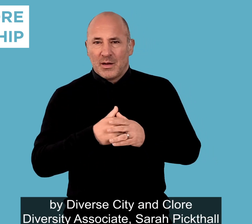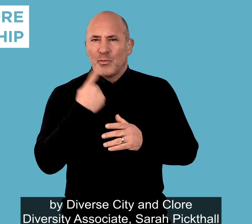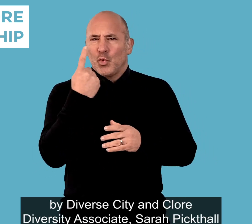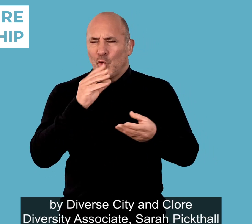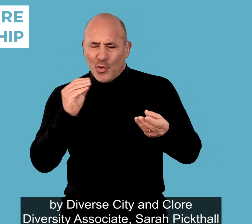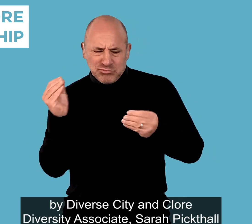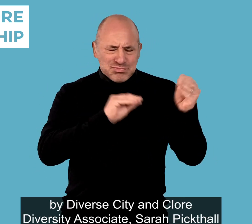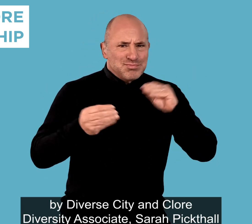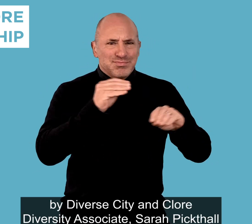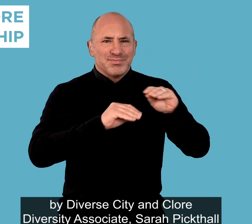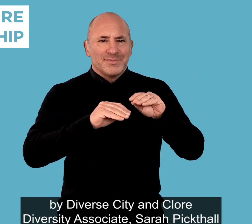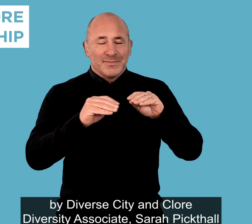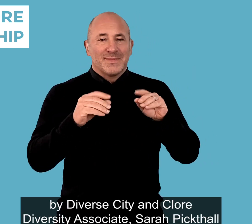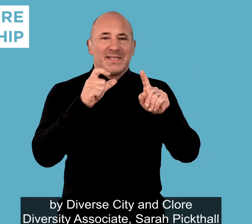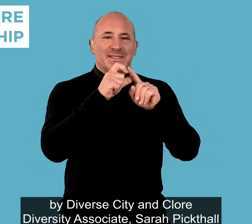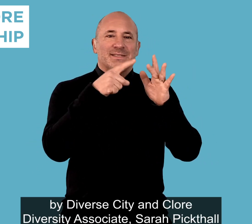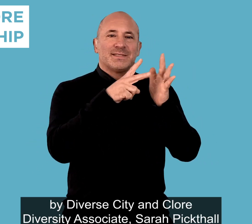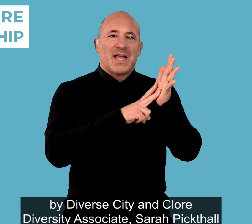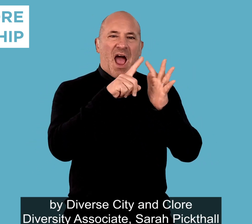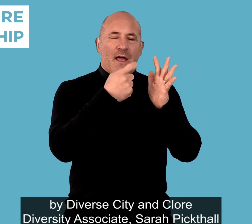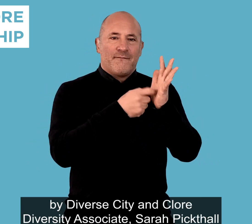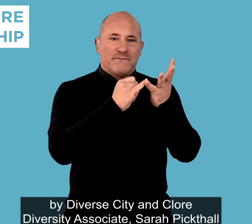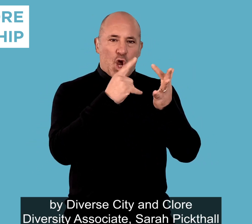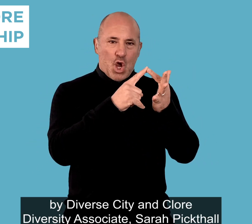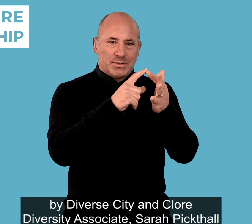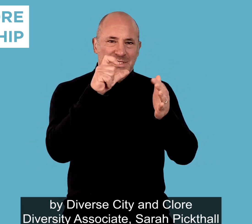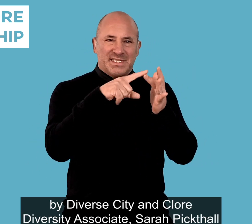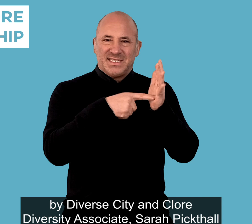DiverseCity and Claw Diversity Associate Sarah Pictal